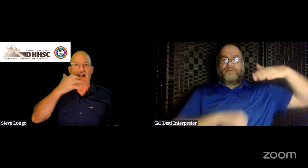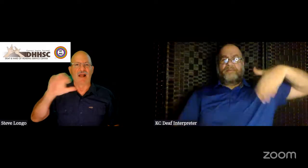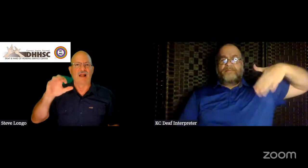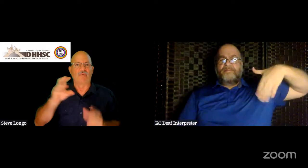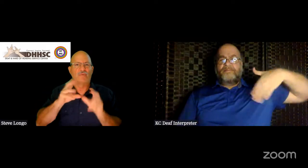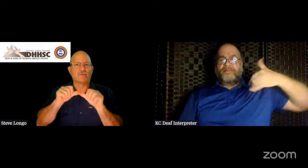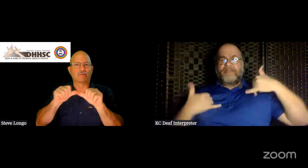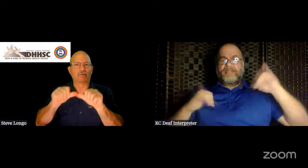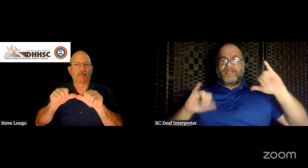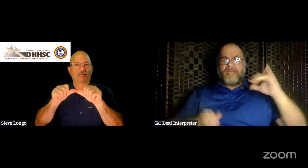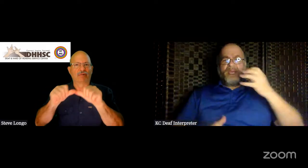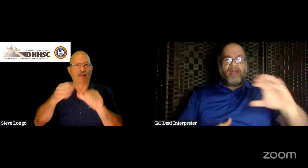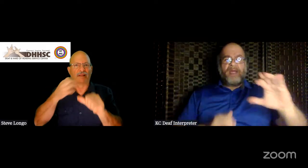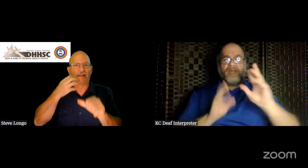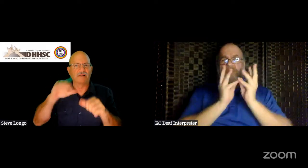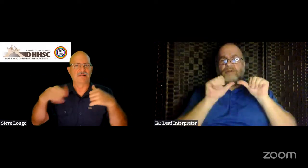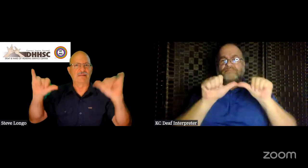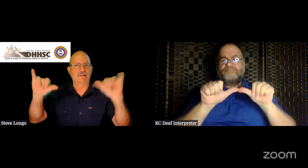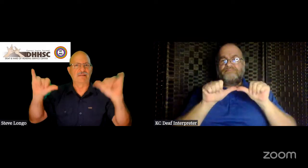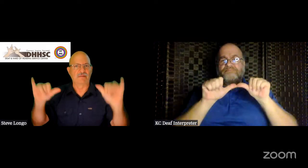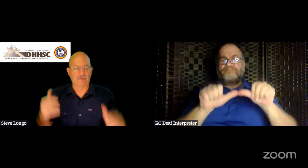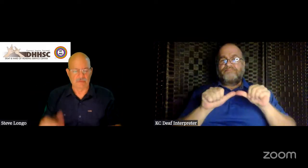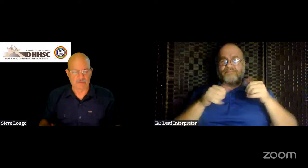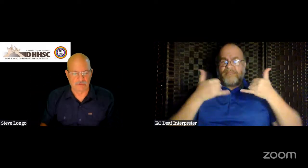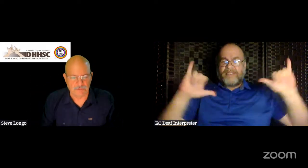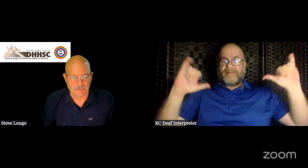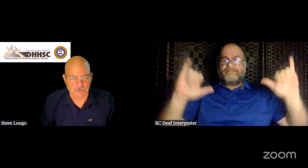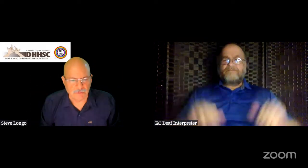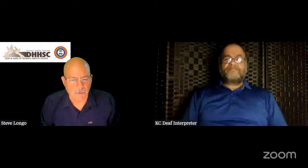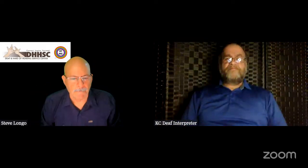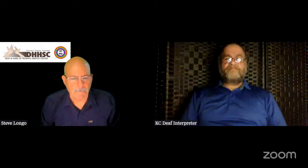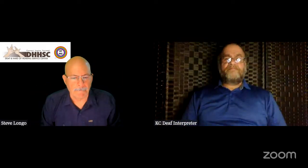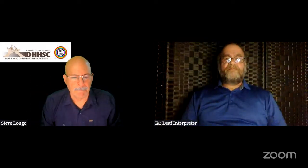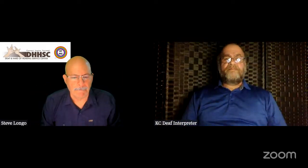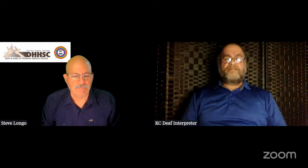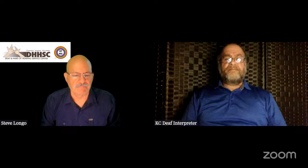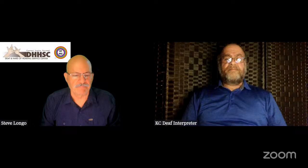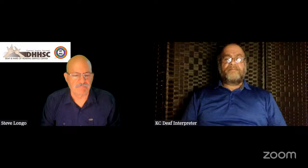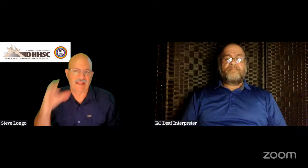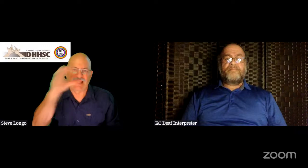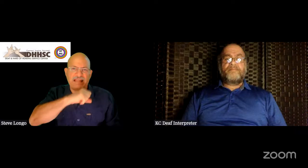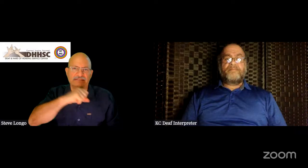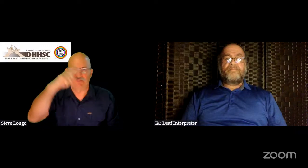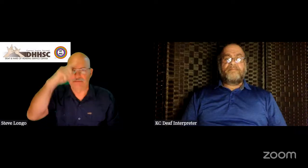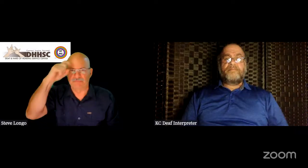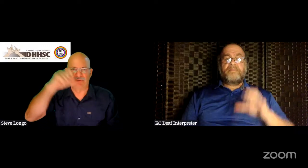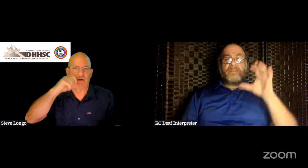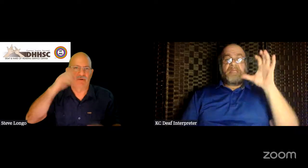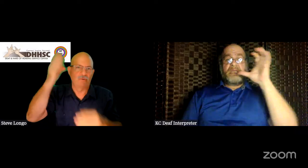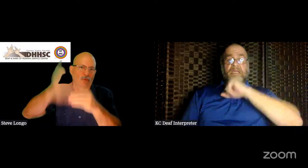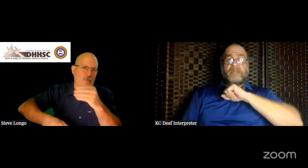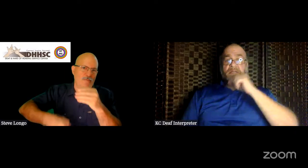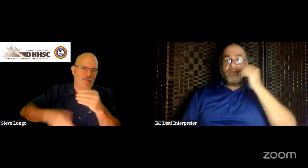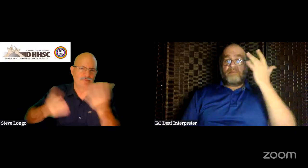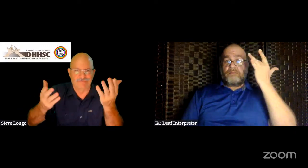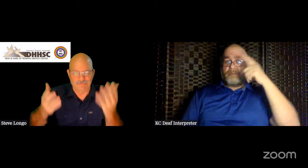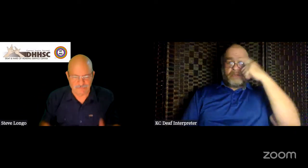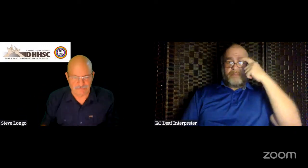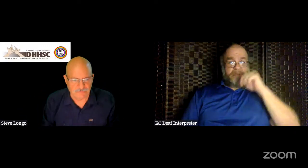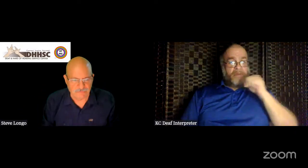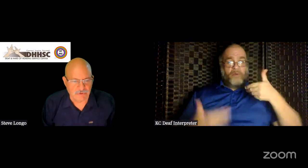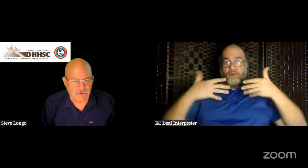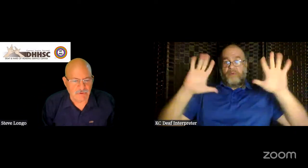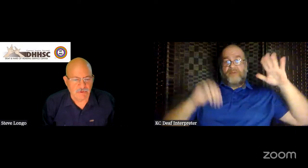and it feels, even though it doesn't feel like fall because the weather is still very warm.